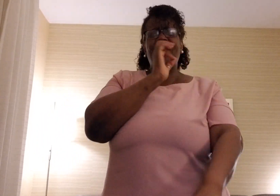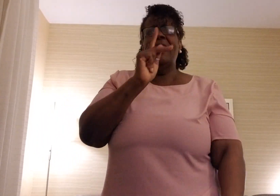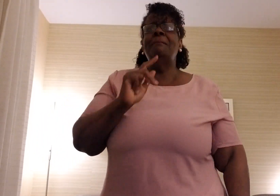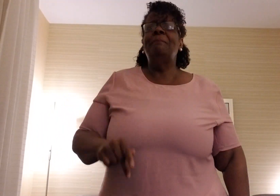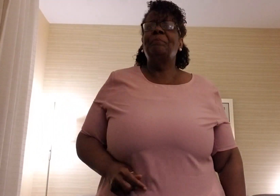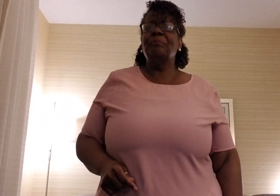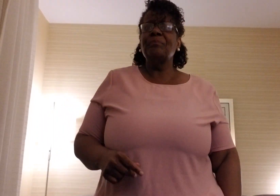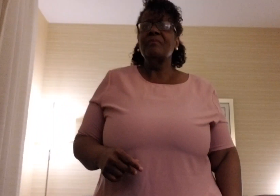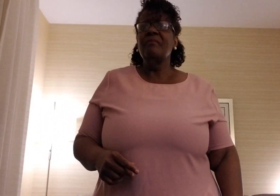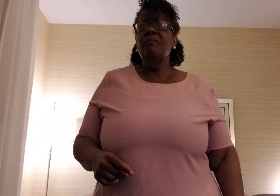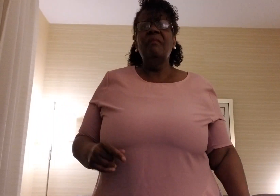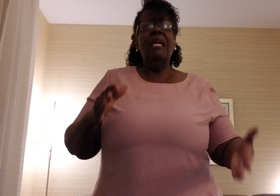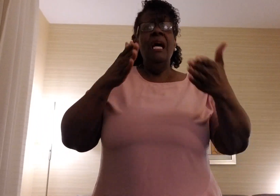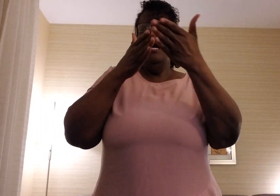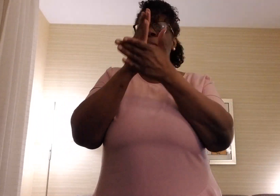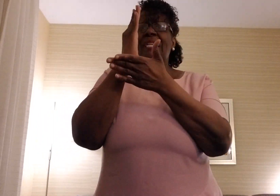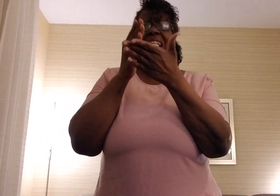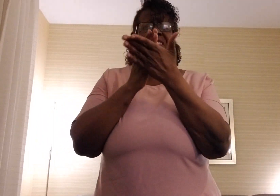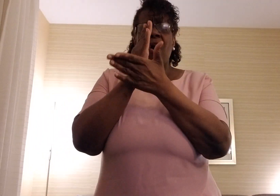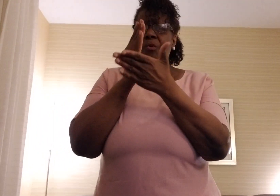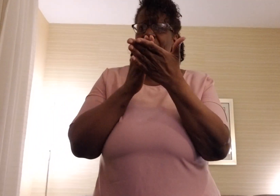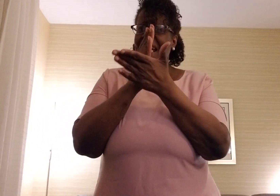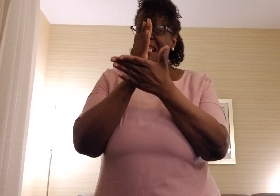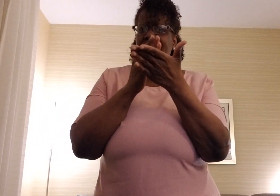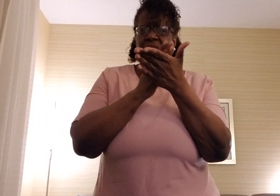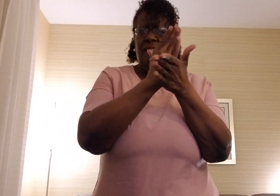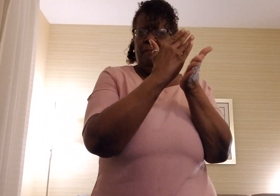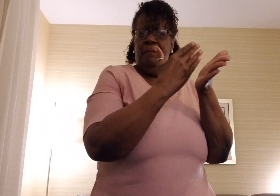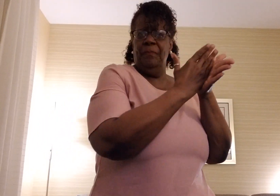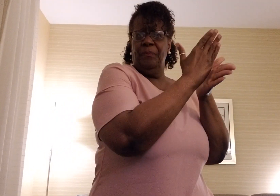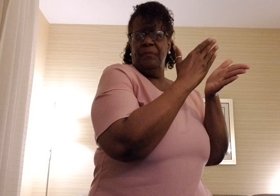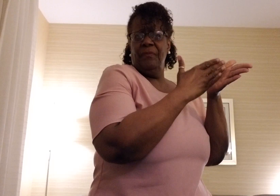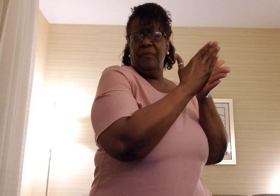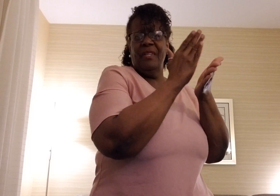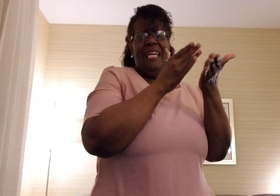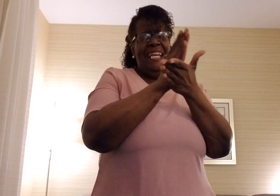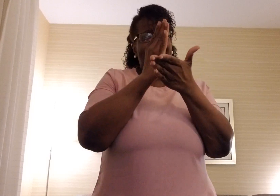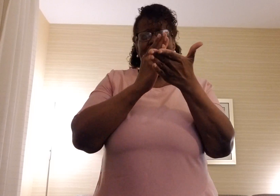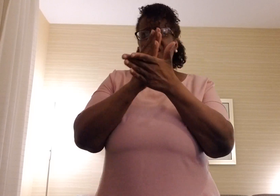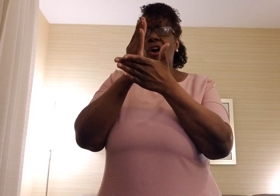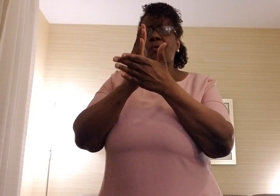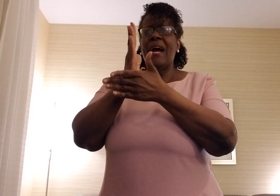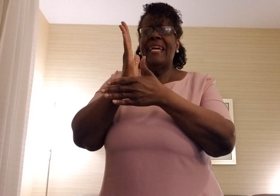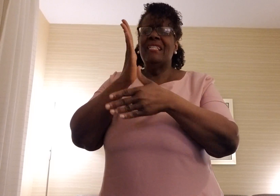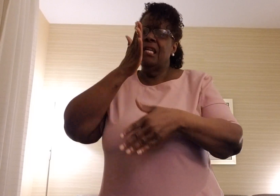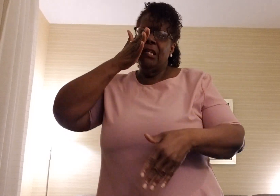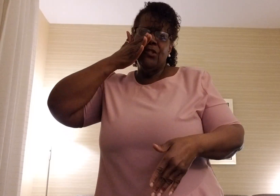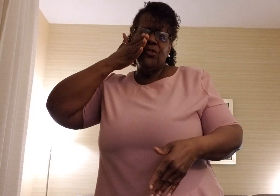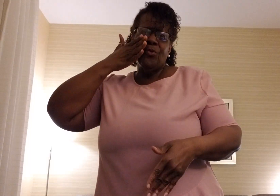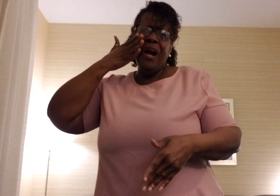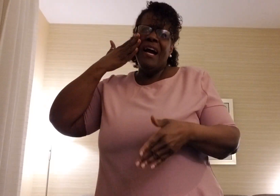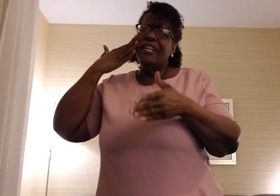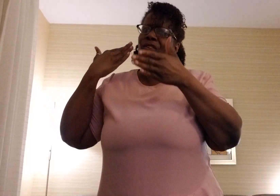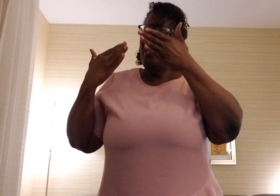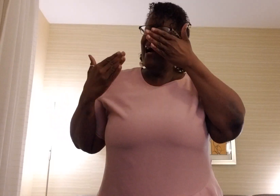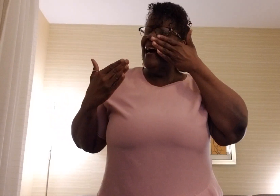Okay? But it's all right. It's all right. Dry your